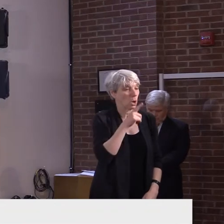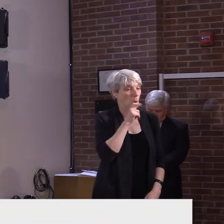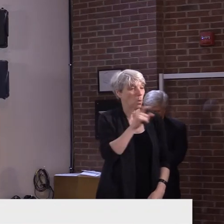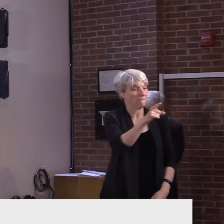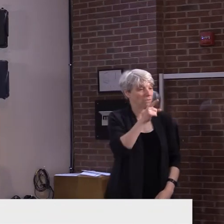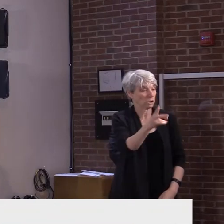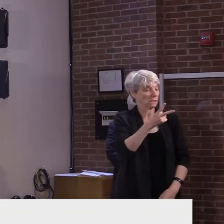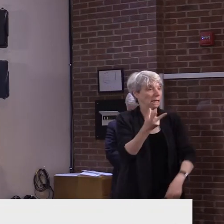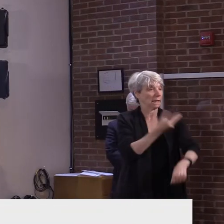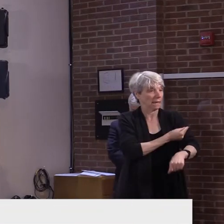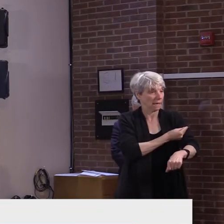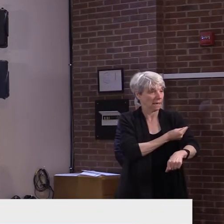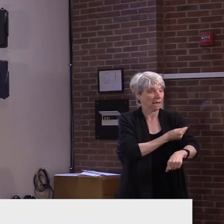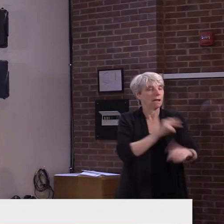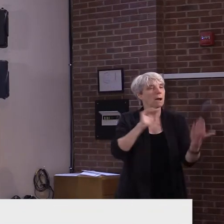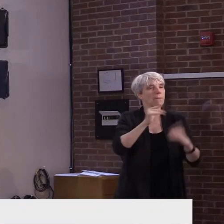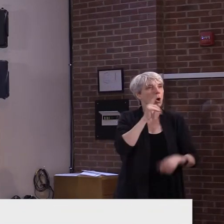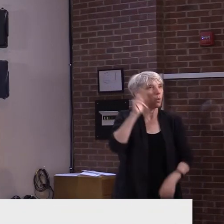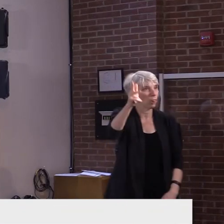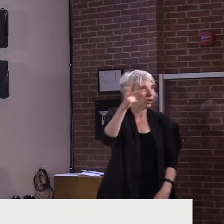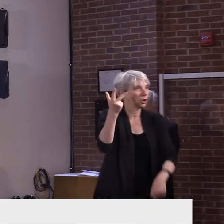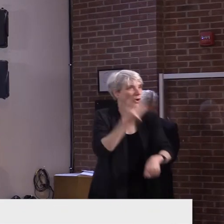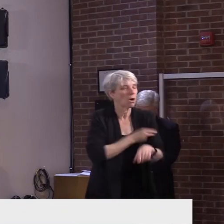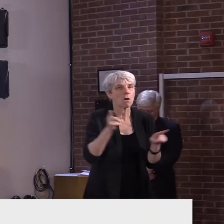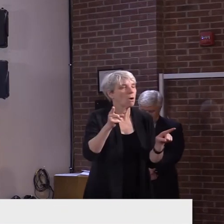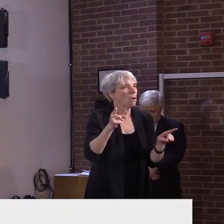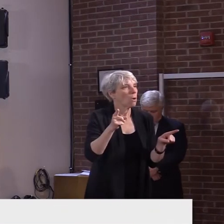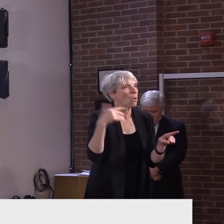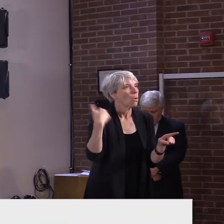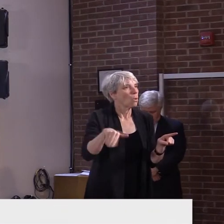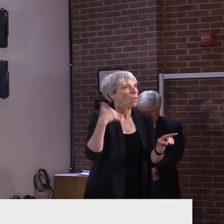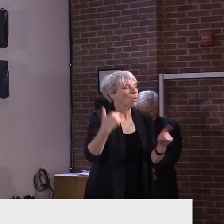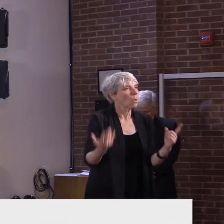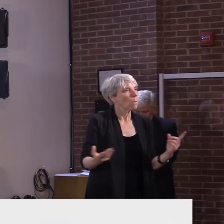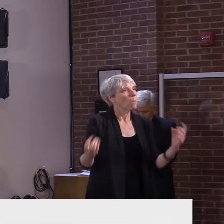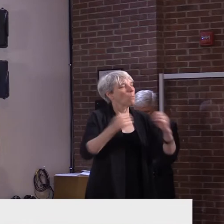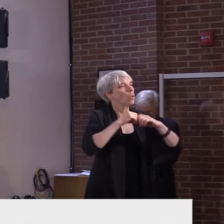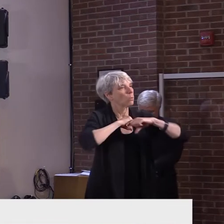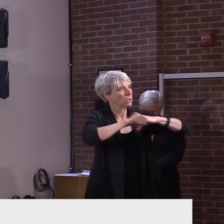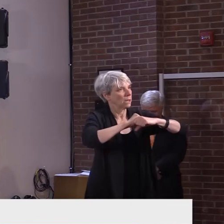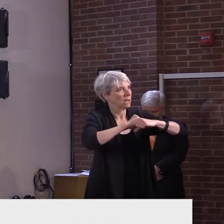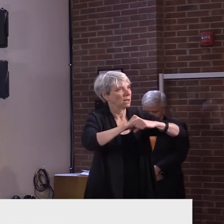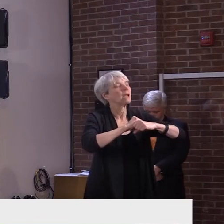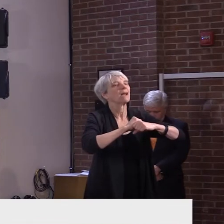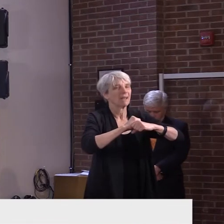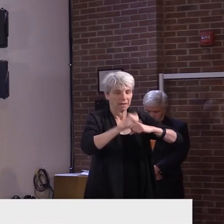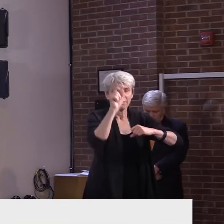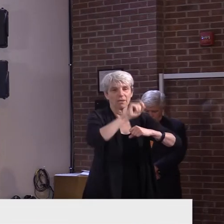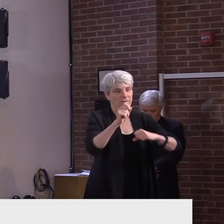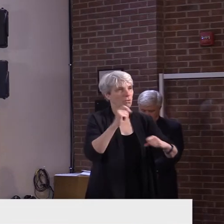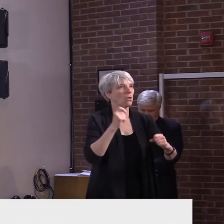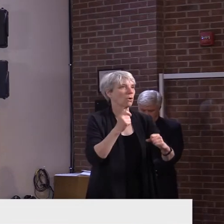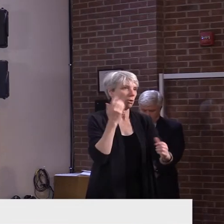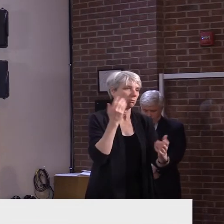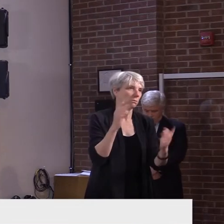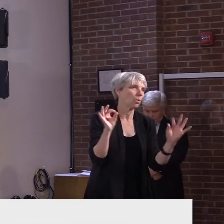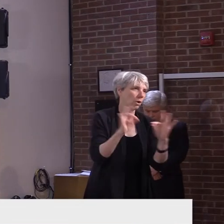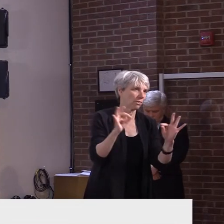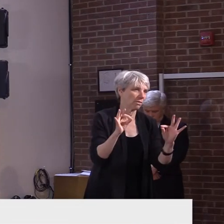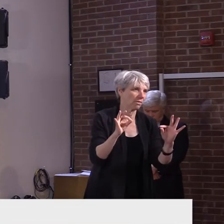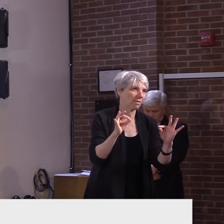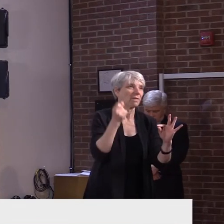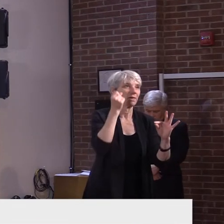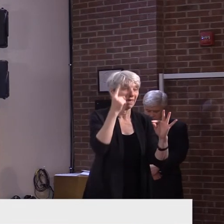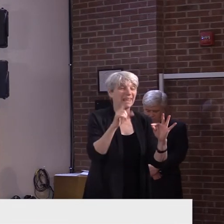significant risk. They must protect you from all of those most severe outcomes, just like your current doses of vaccines